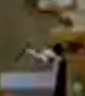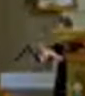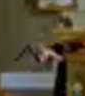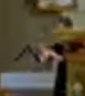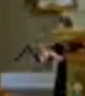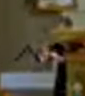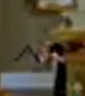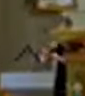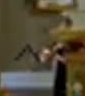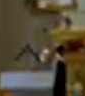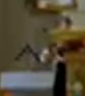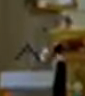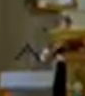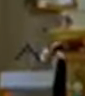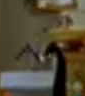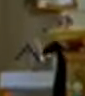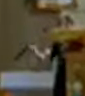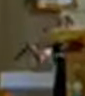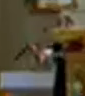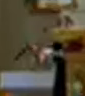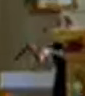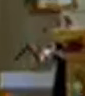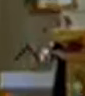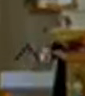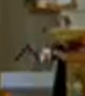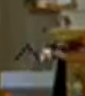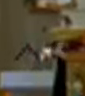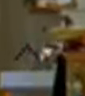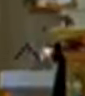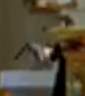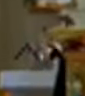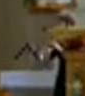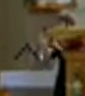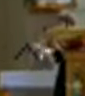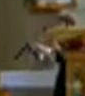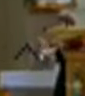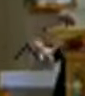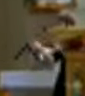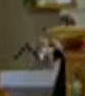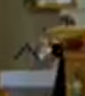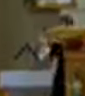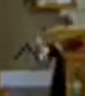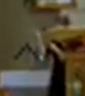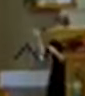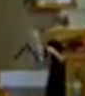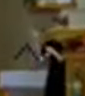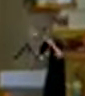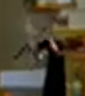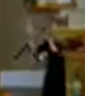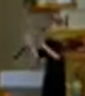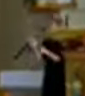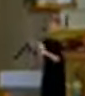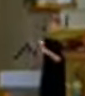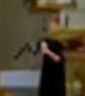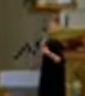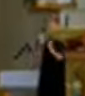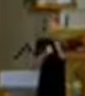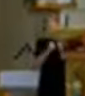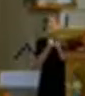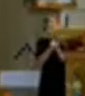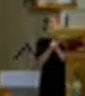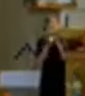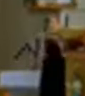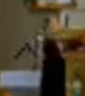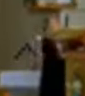We're happy to welcome our parishioners and guests to St. Joseph's as we celebrate the 19th Sunday in Ordinary Time. These are